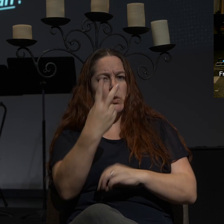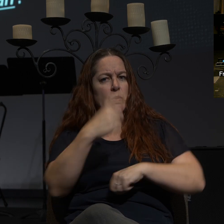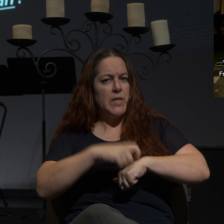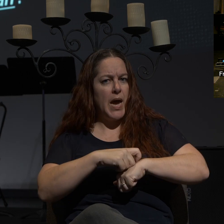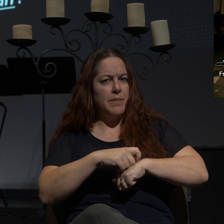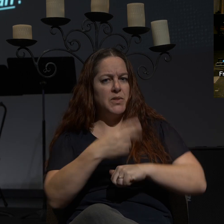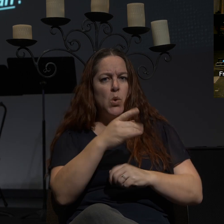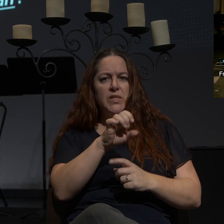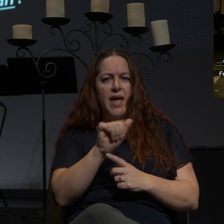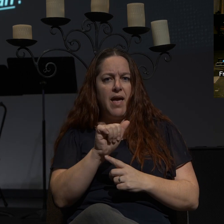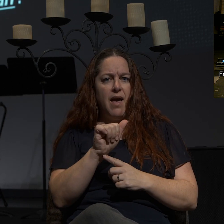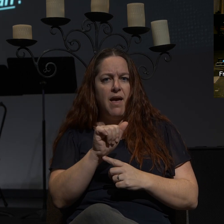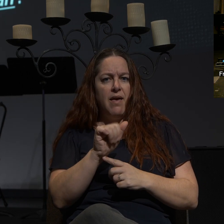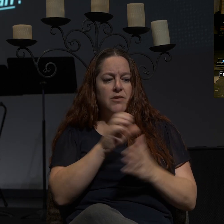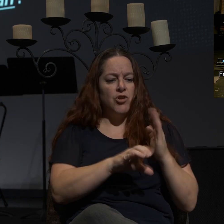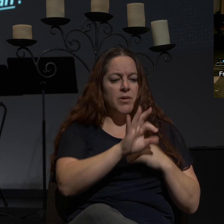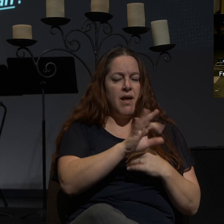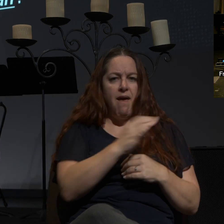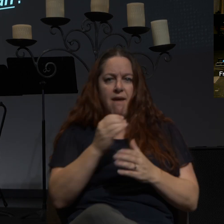in back-to-back chapters?